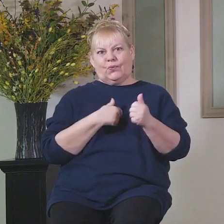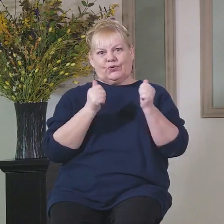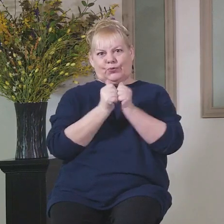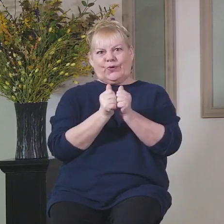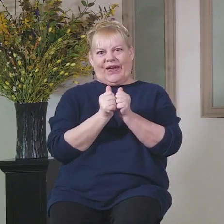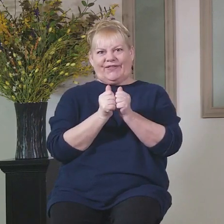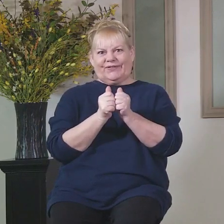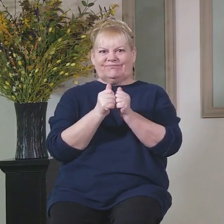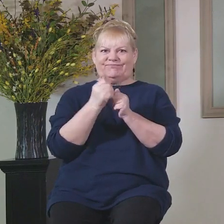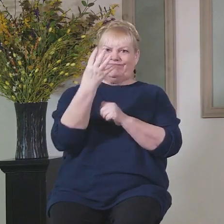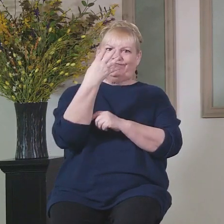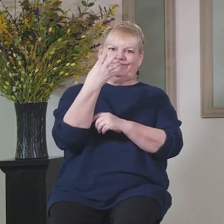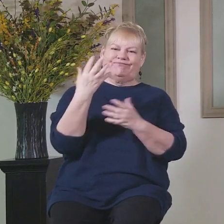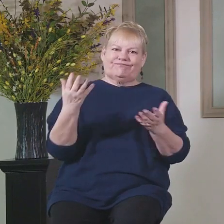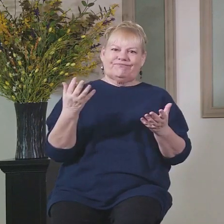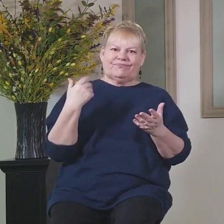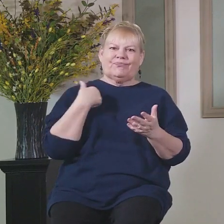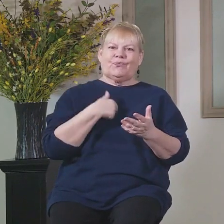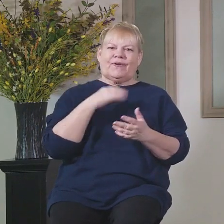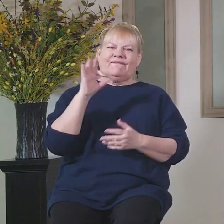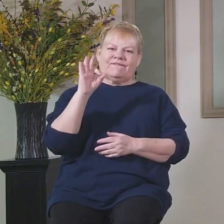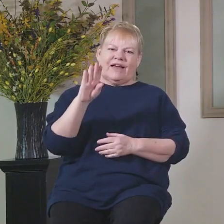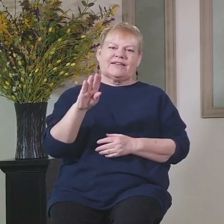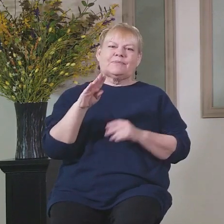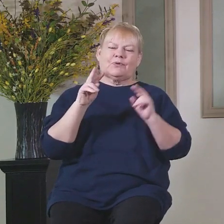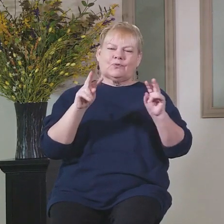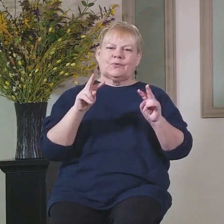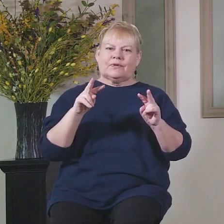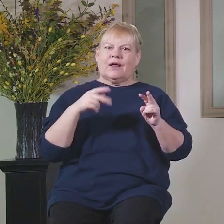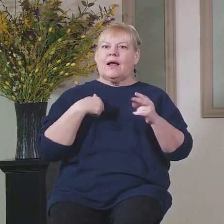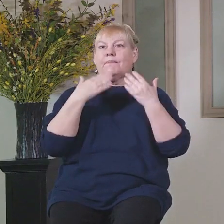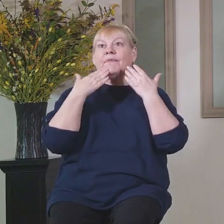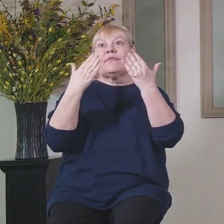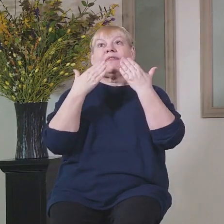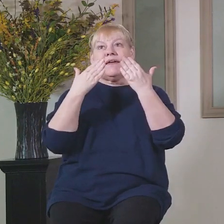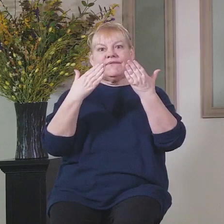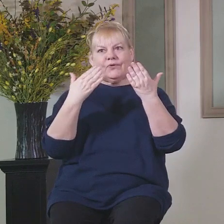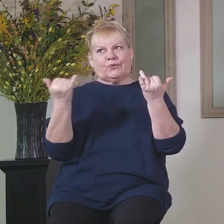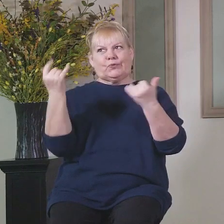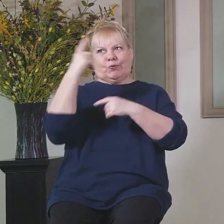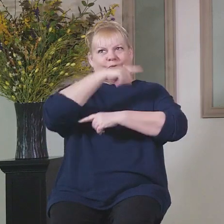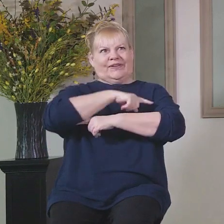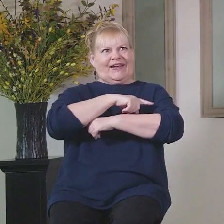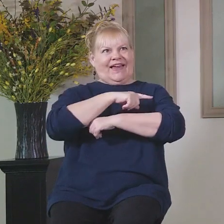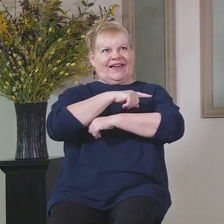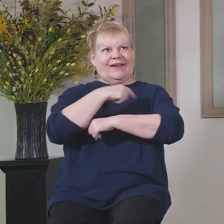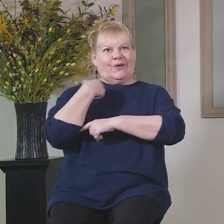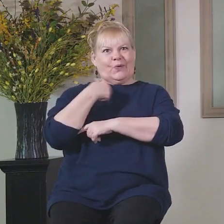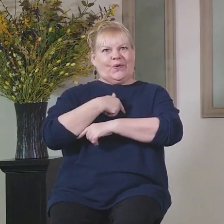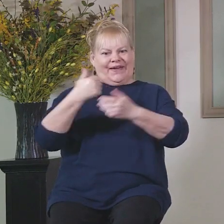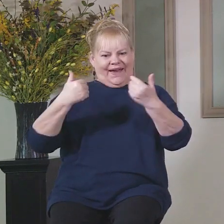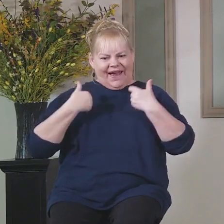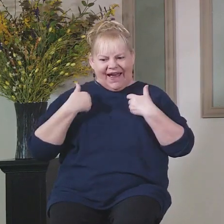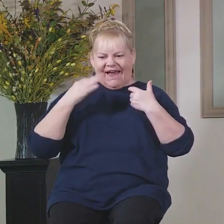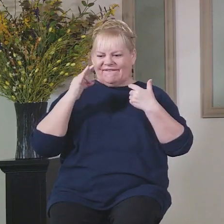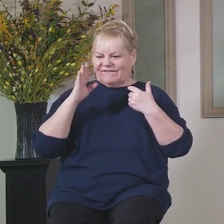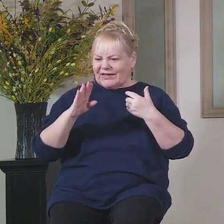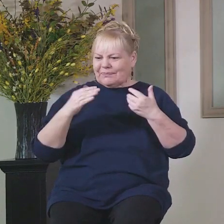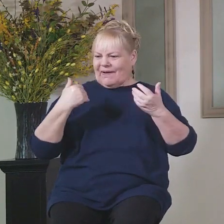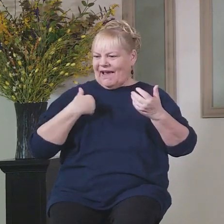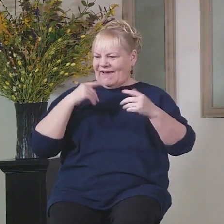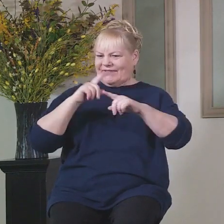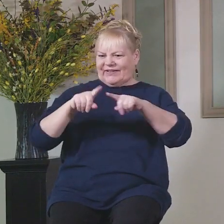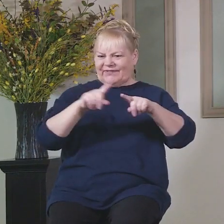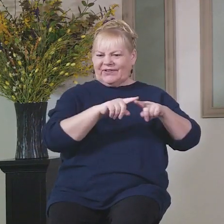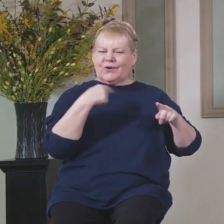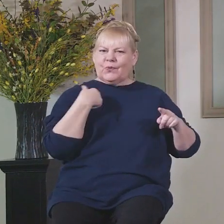together. We go to Facebook. And I'm so thankful that we're in a day and age where we have these kinds of tools so we